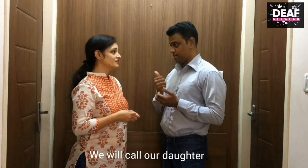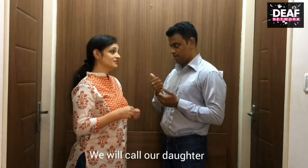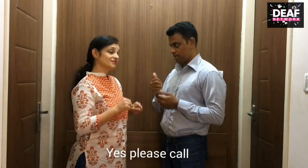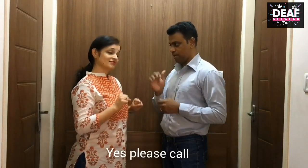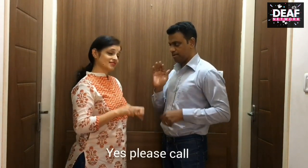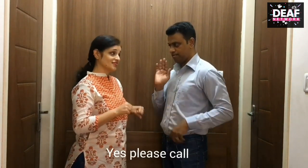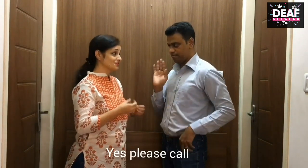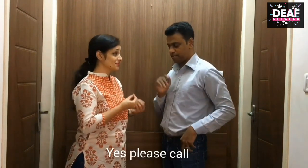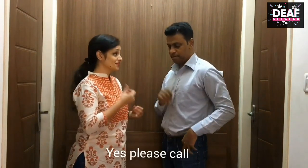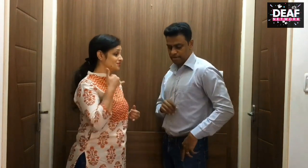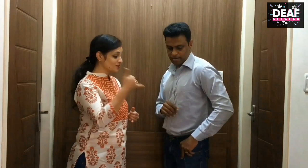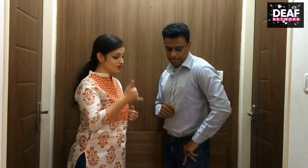daughter. Yes, please call.